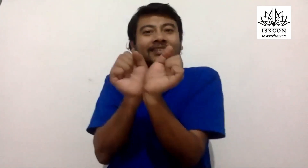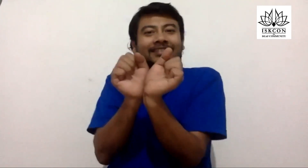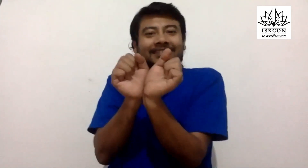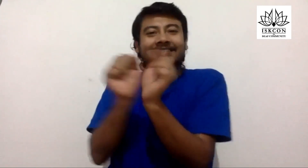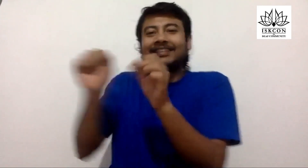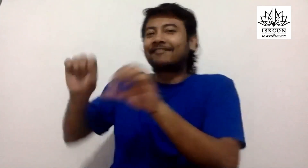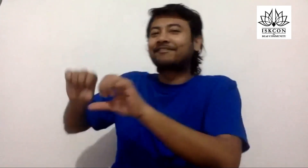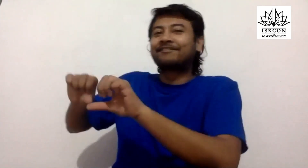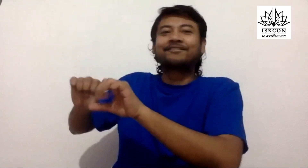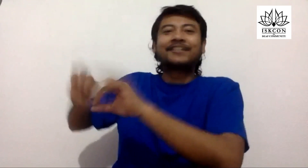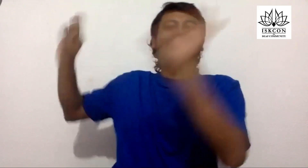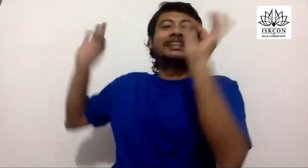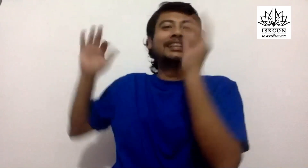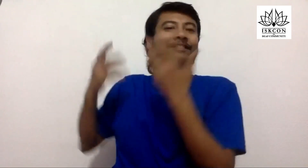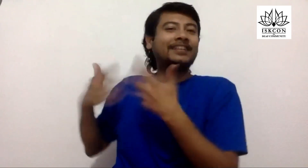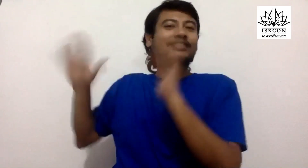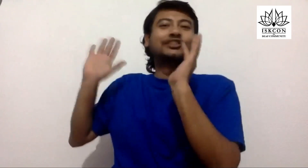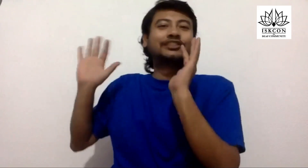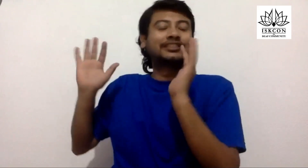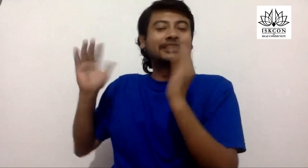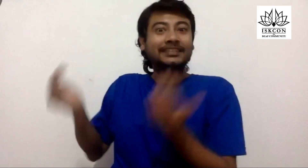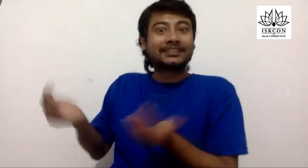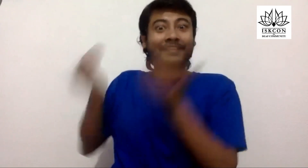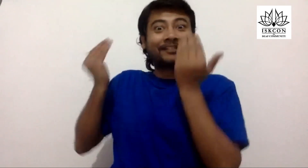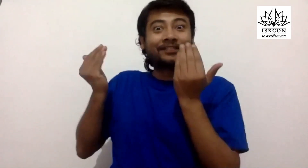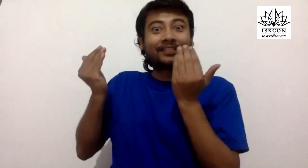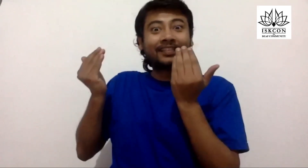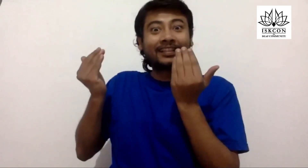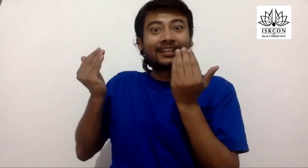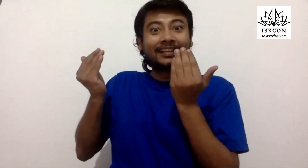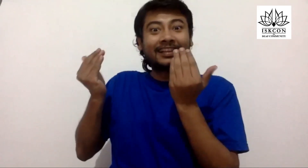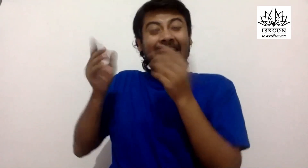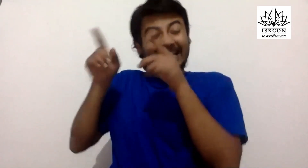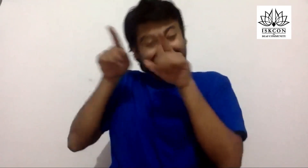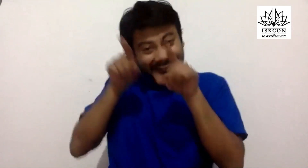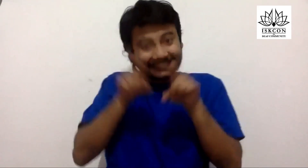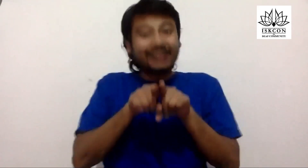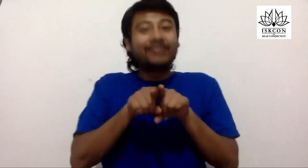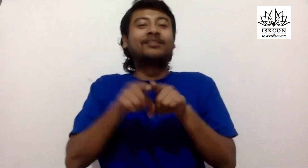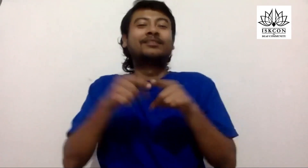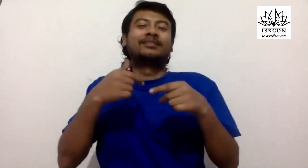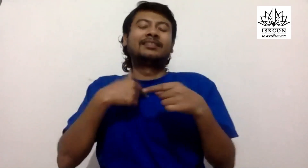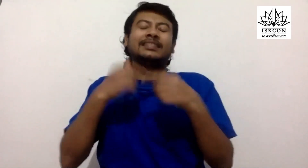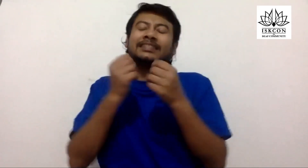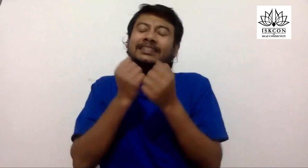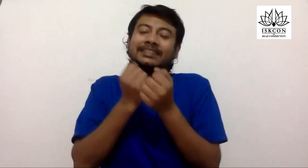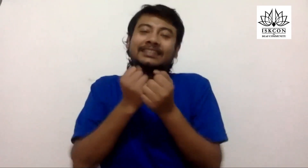I only long for this and have no desire for any kind of liberation.